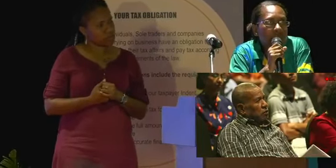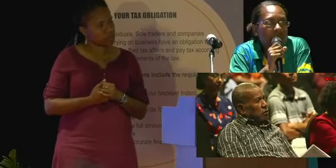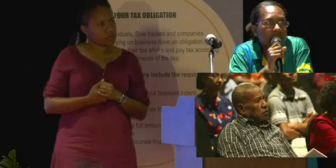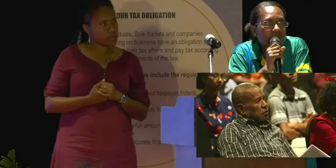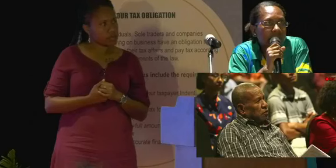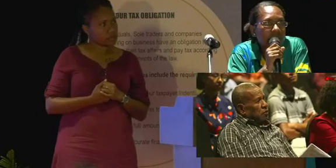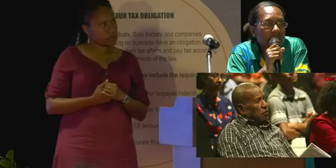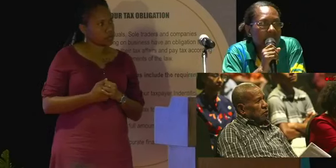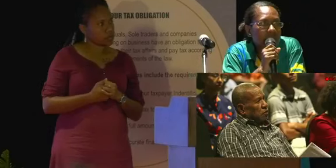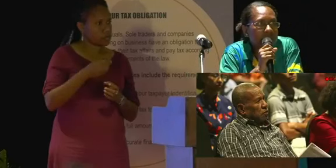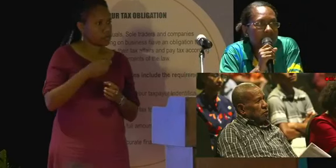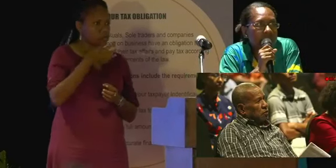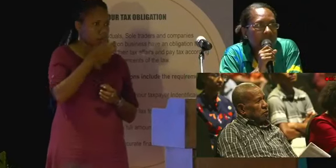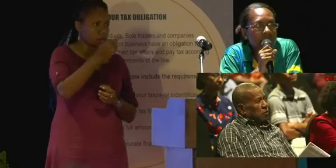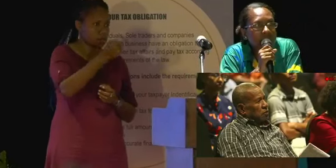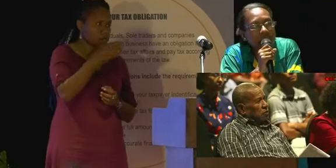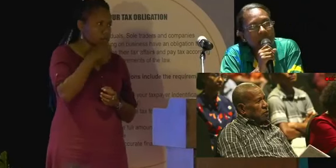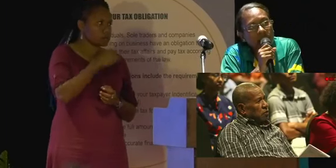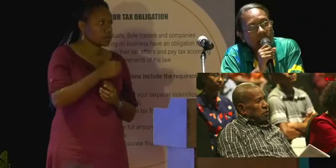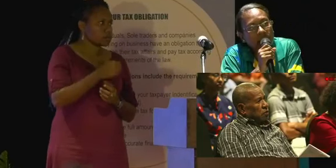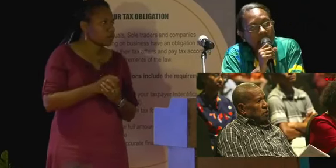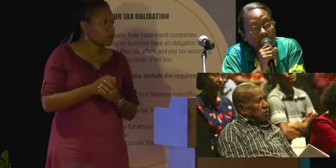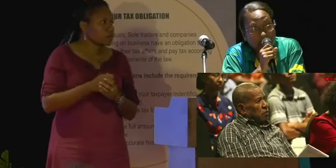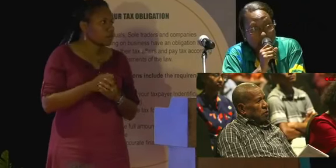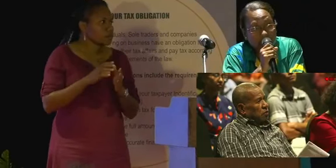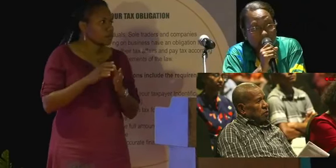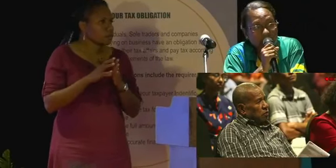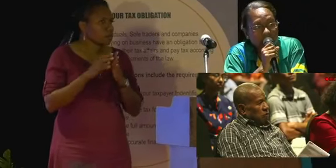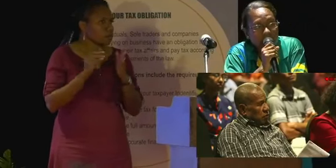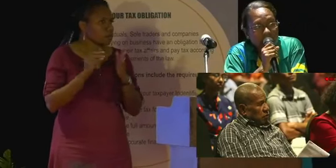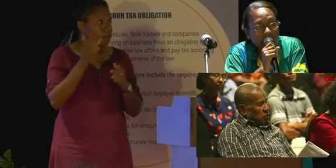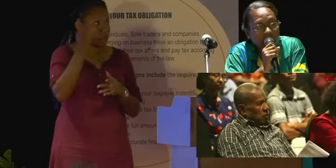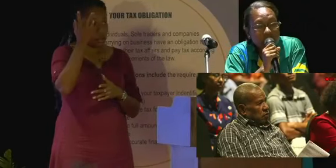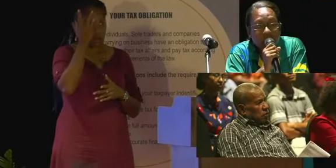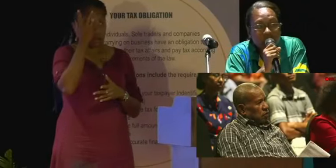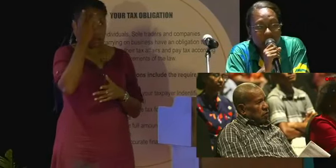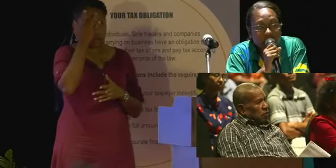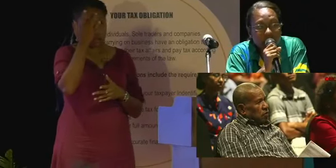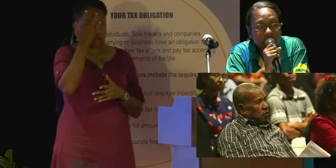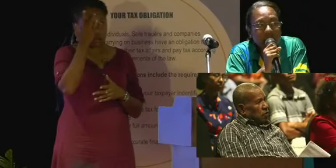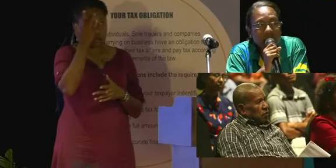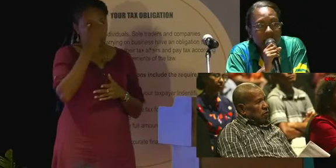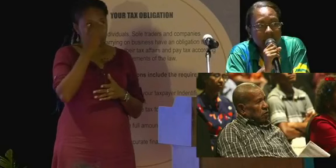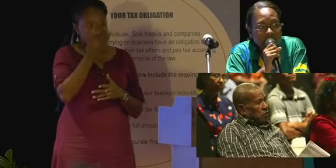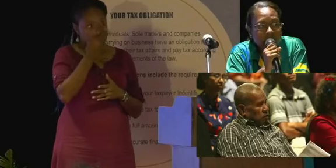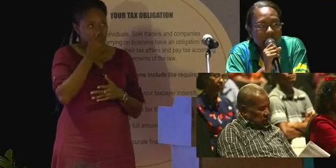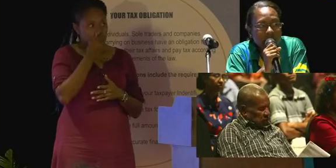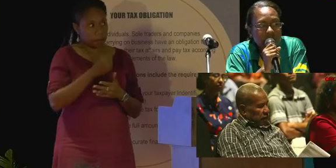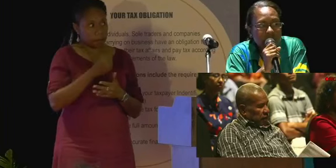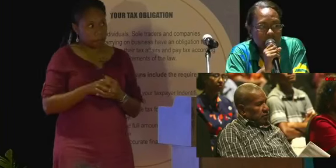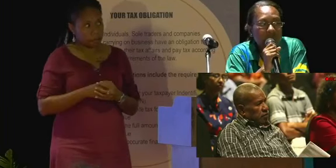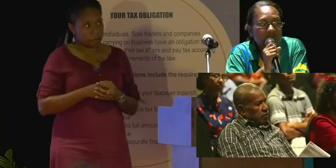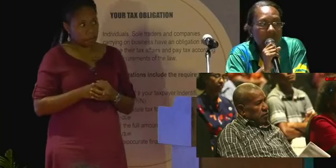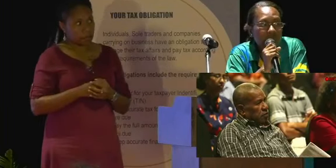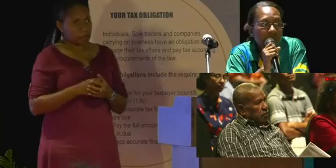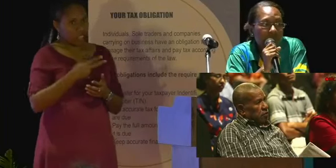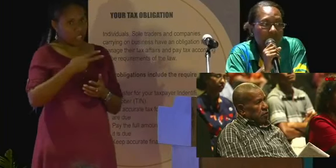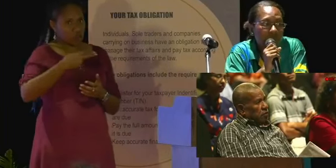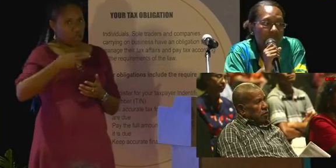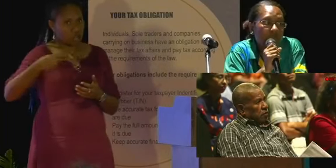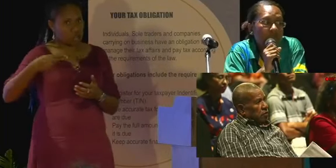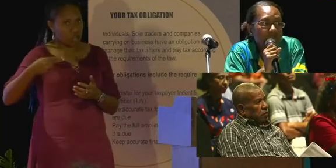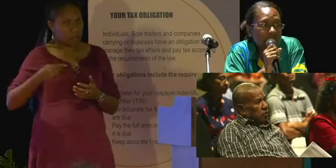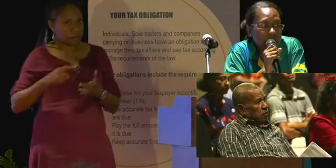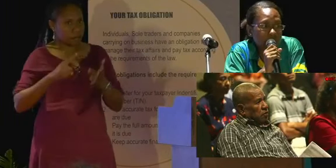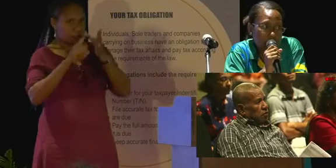Indonesia and India. In the list of countries that I showed, those two countries are not listed. So you have